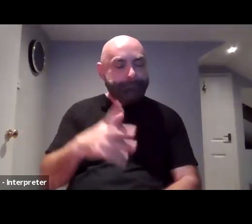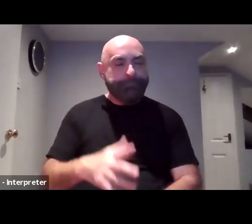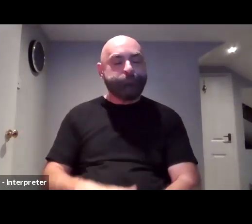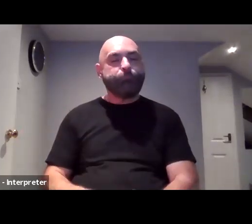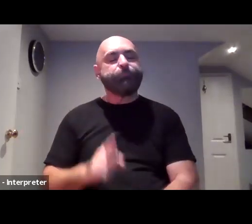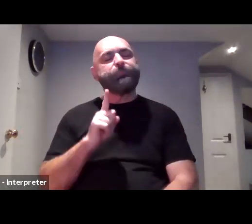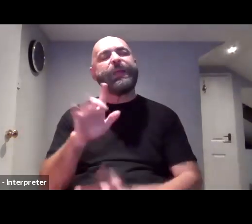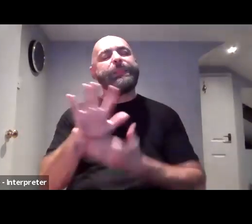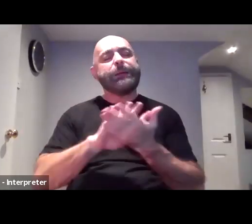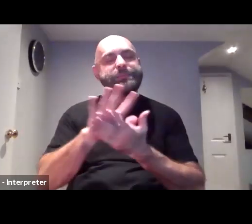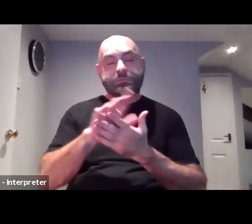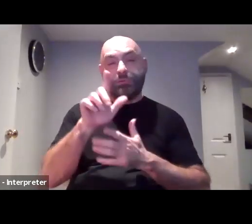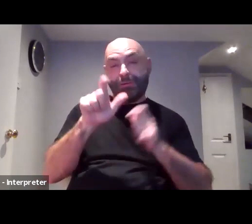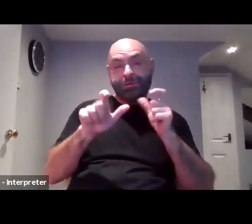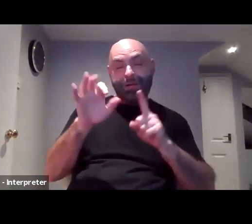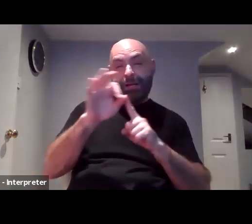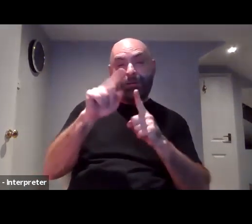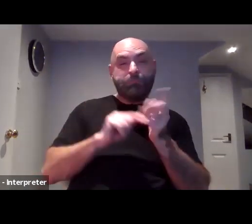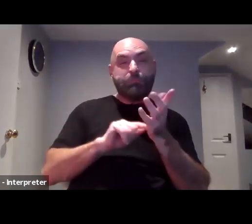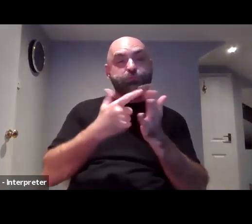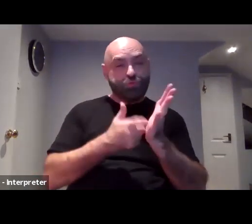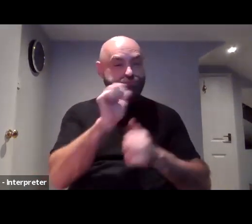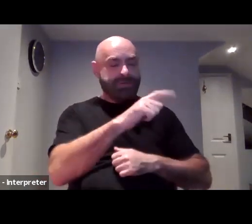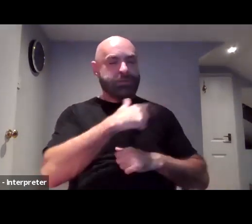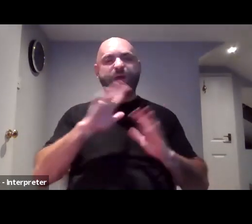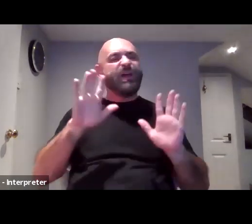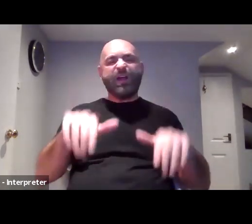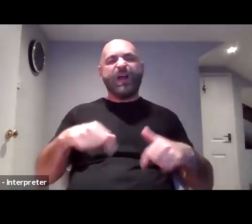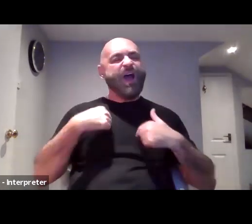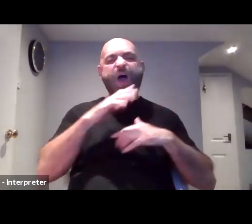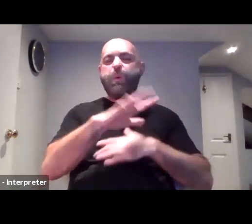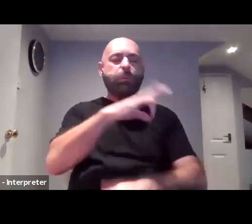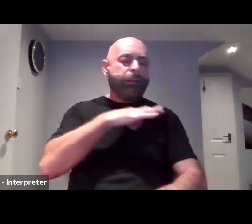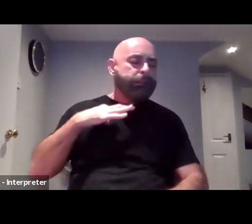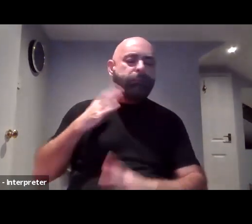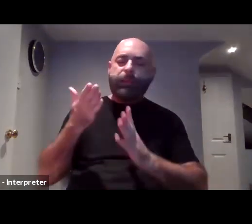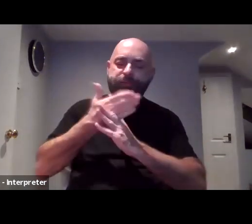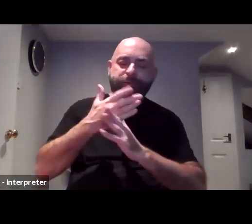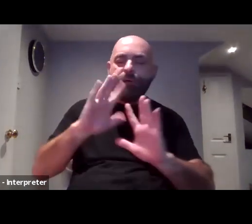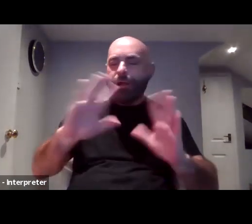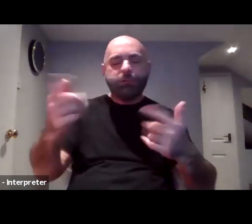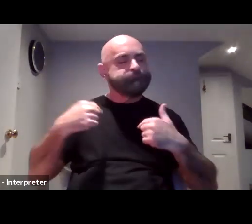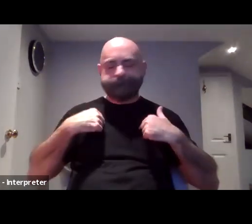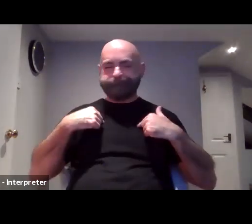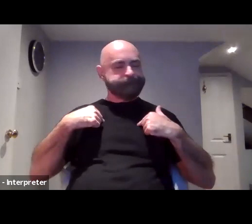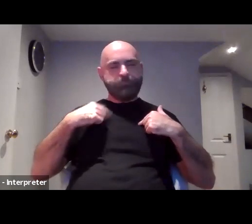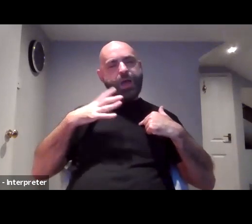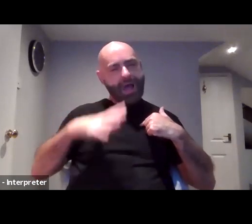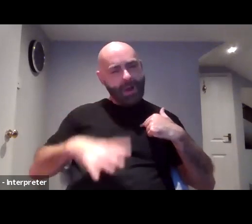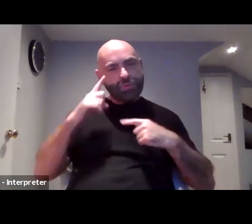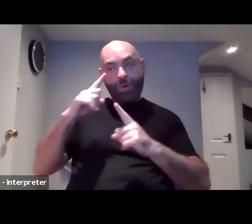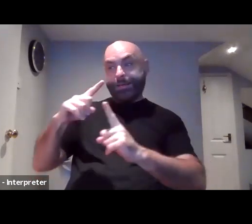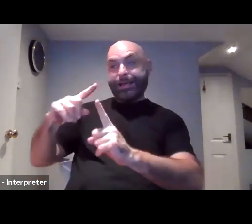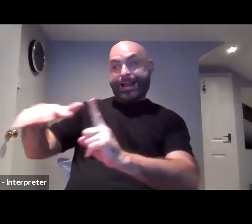In other words, as Peter said in his introduction, I'm not going to look at clinical interventions. I want to look at the conditions that